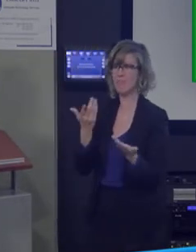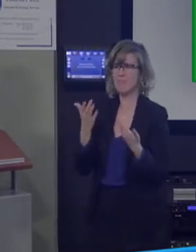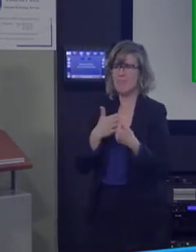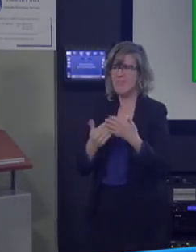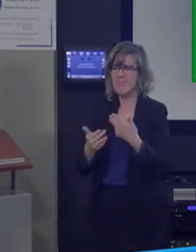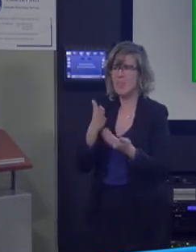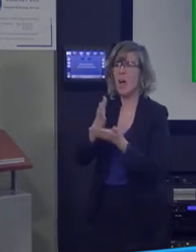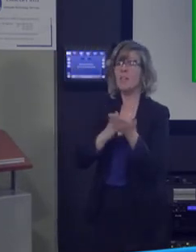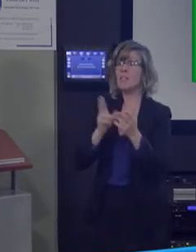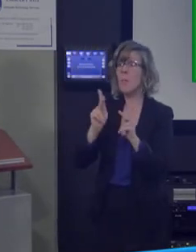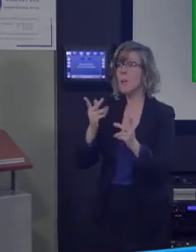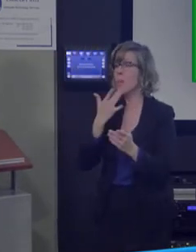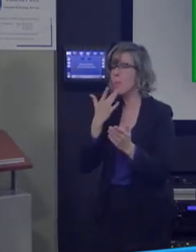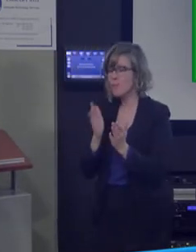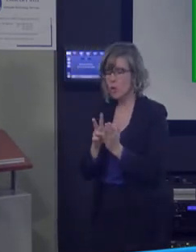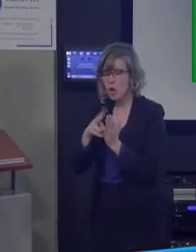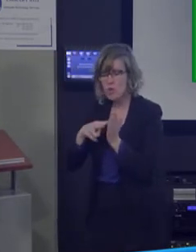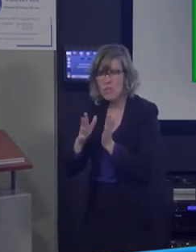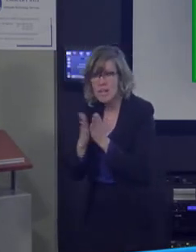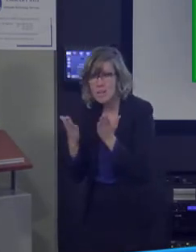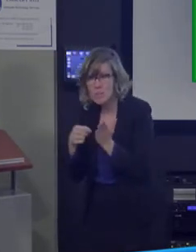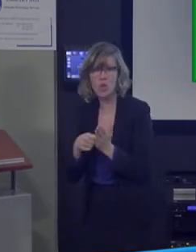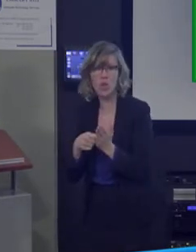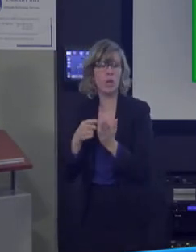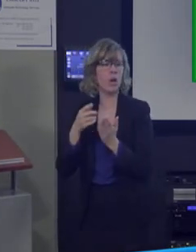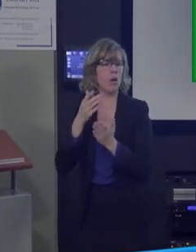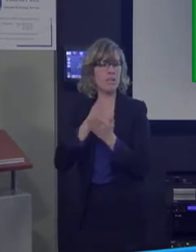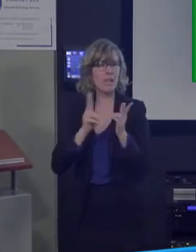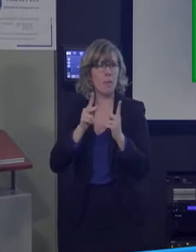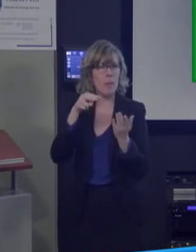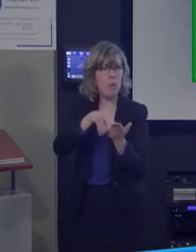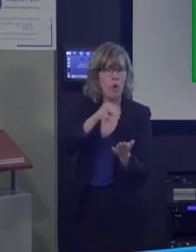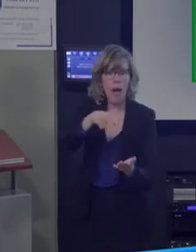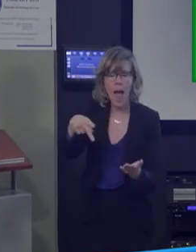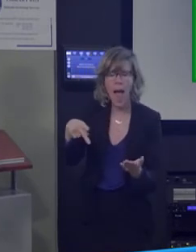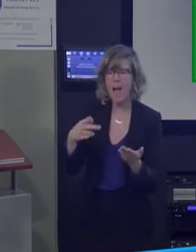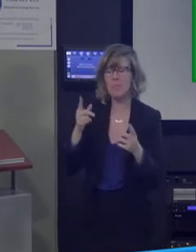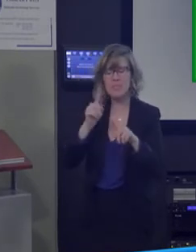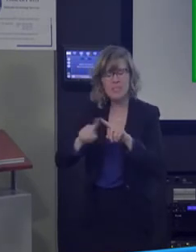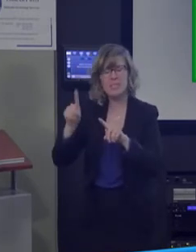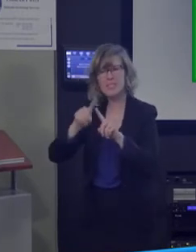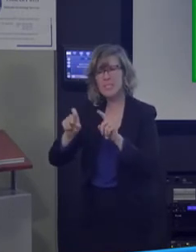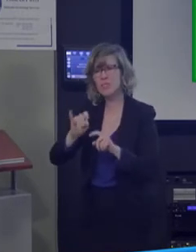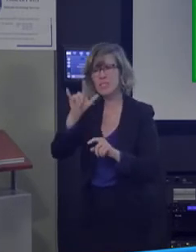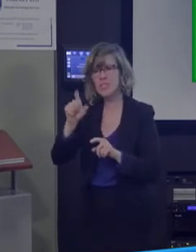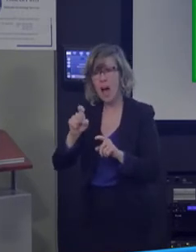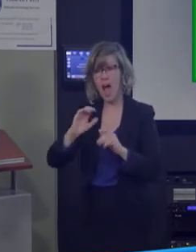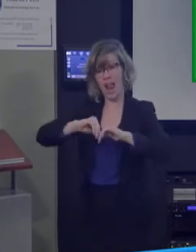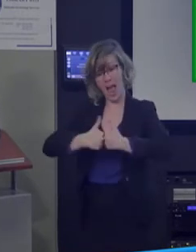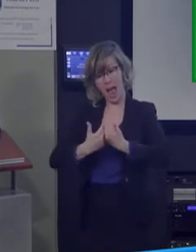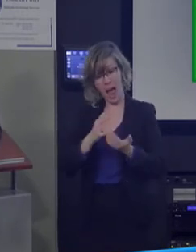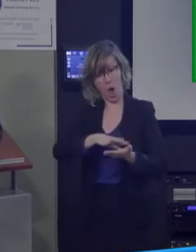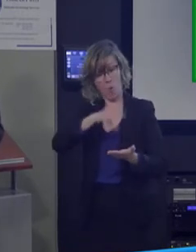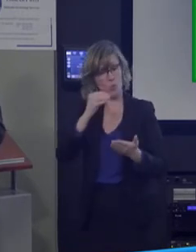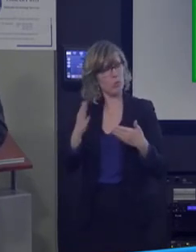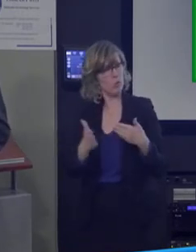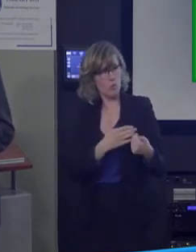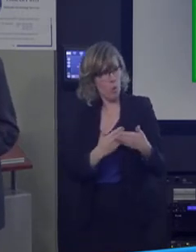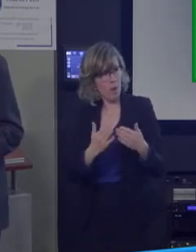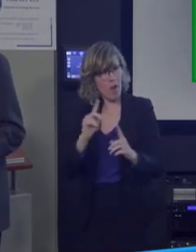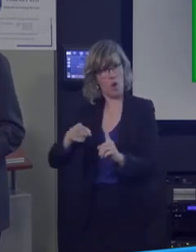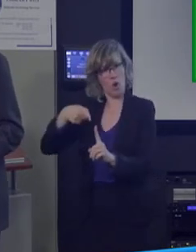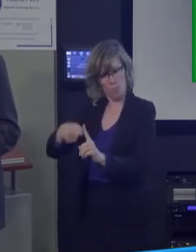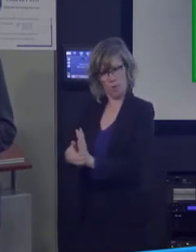new app. Other people never look at the app. People have different styles, but what matters is that you mastered it, not the way you were taught.